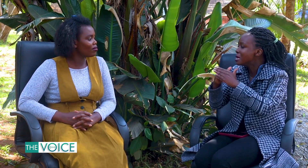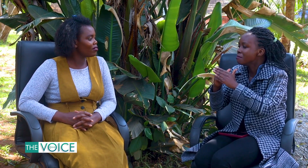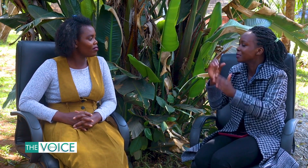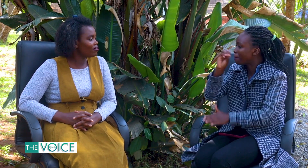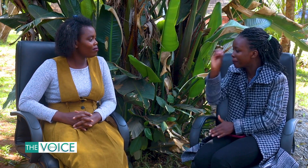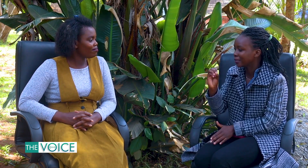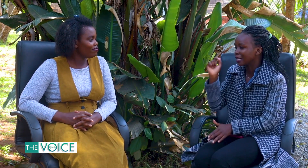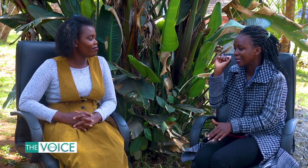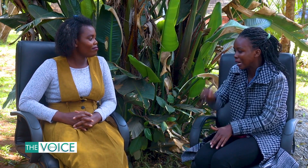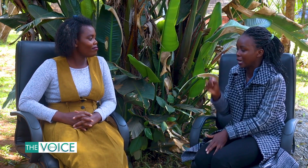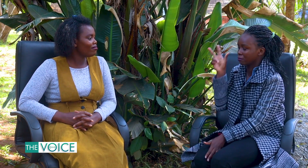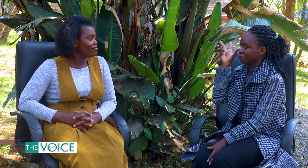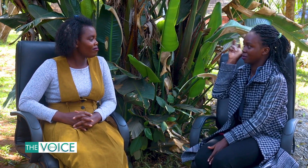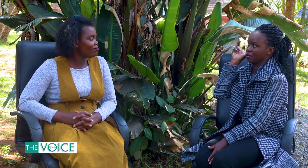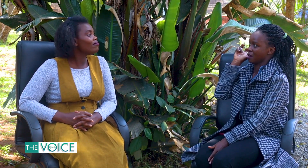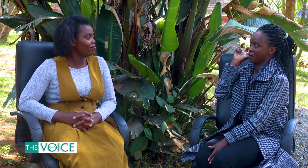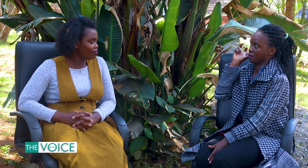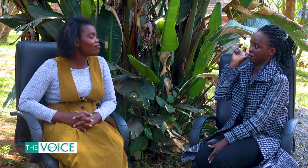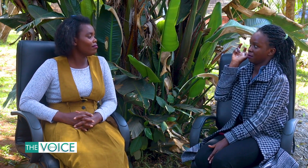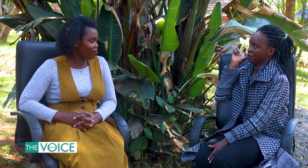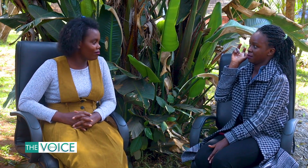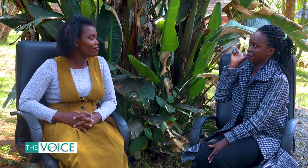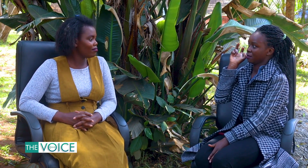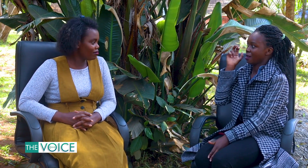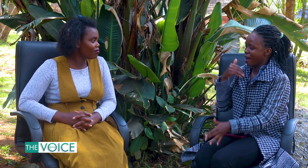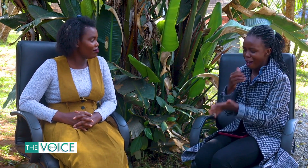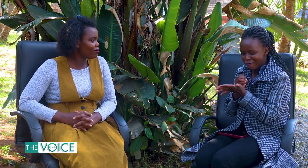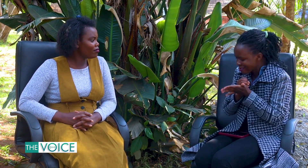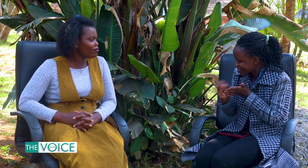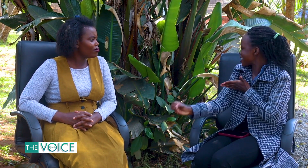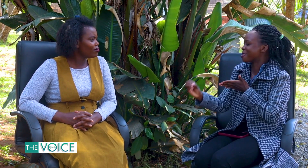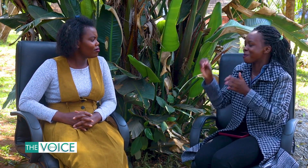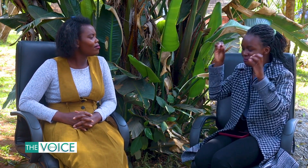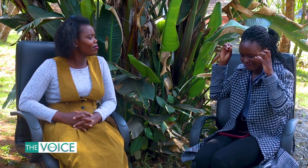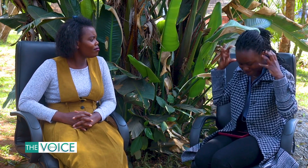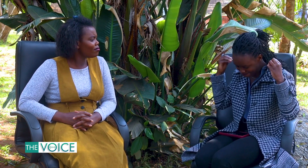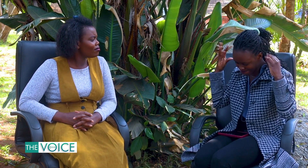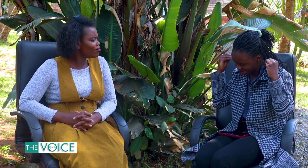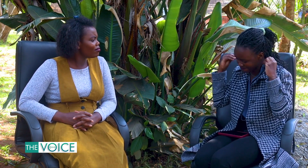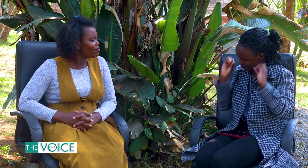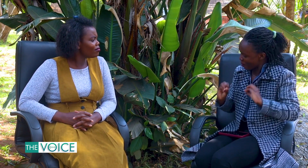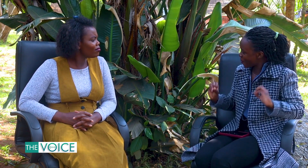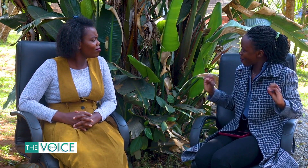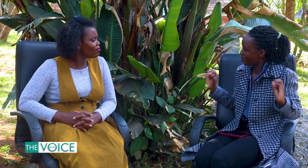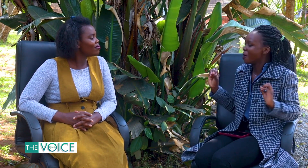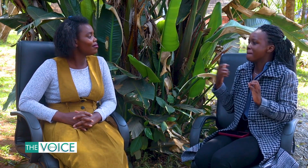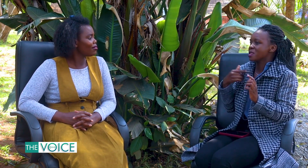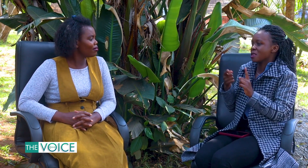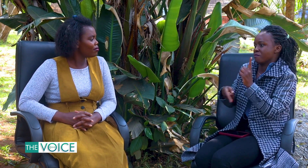hearing. And you remember, for me, in the deaf world, I don't have any limitations because my hearing is not there. When I